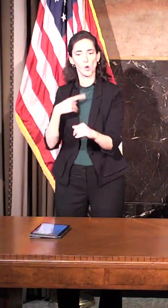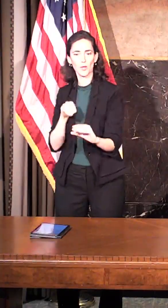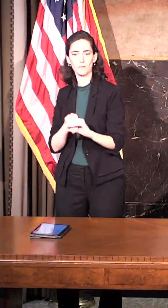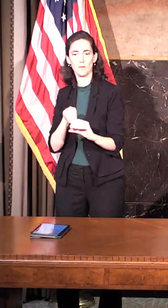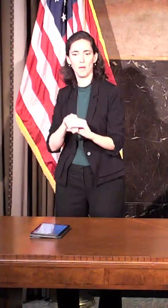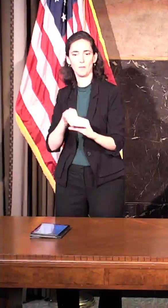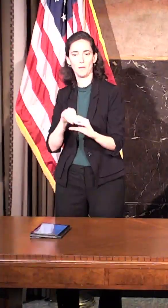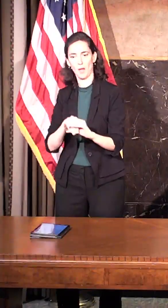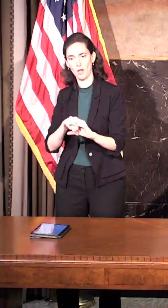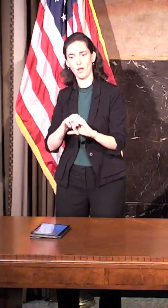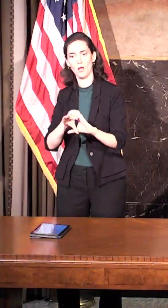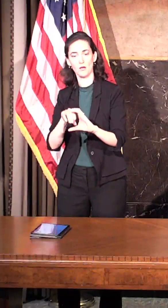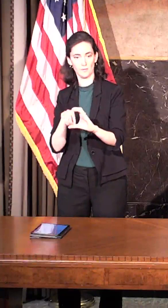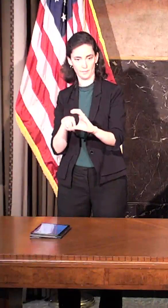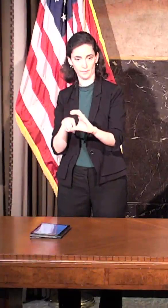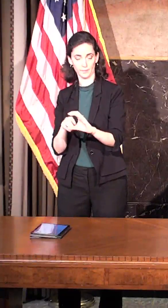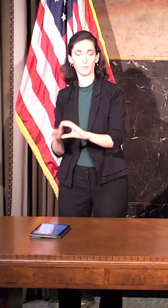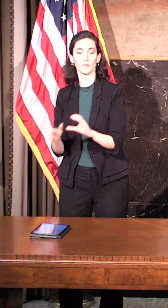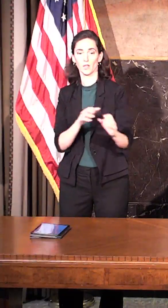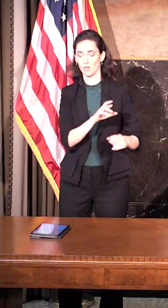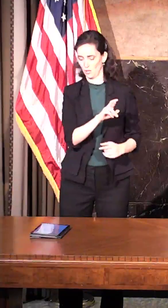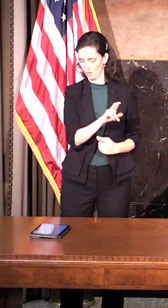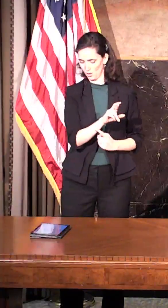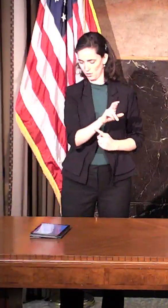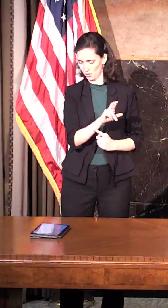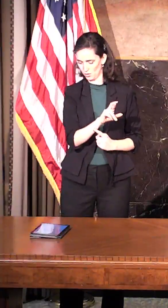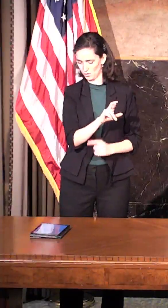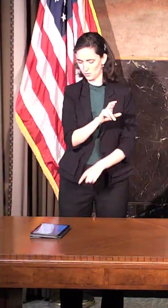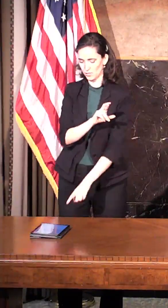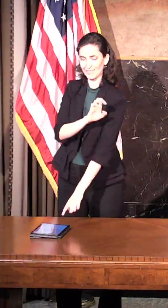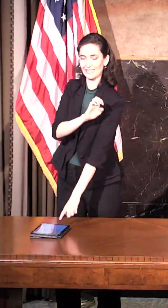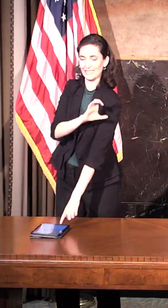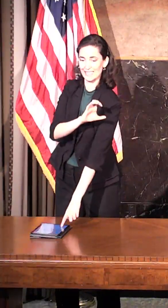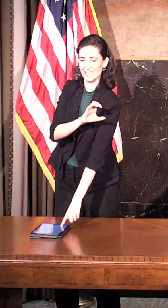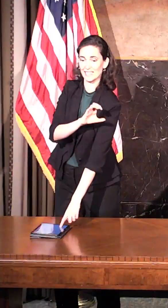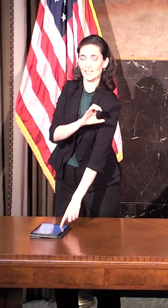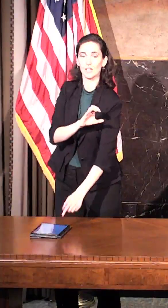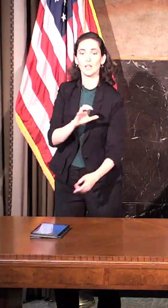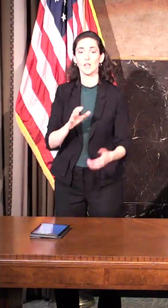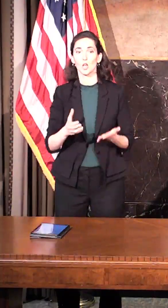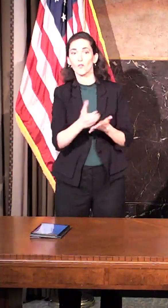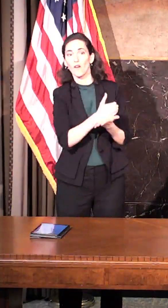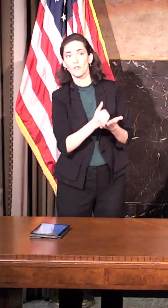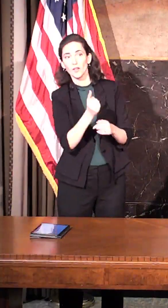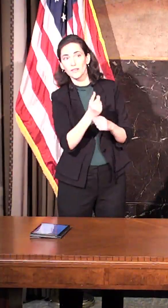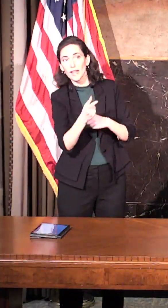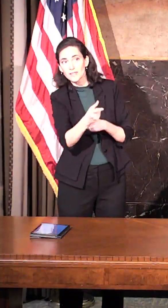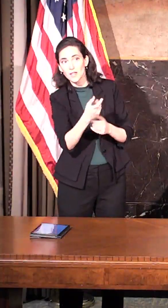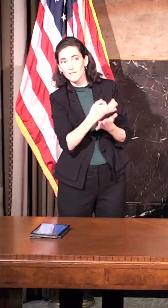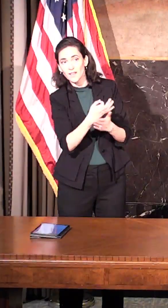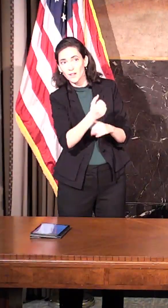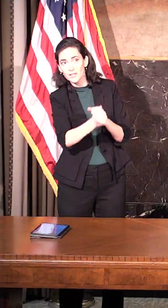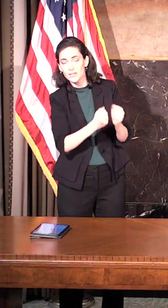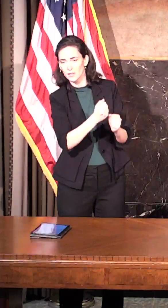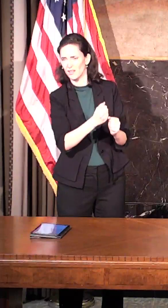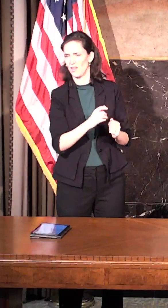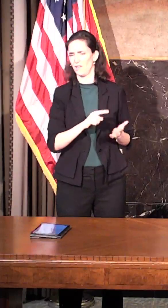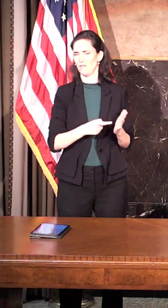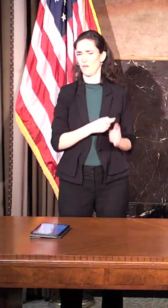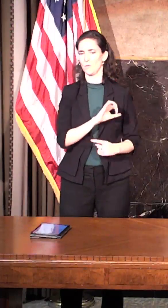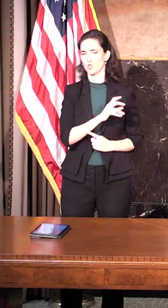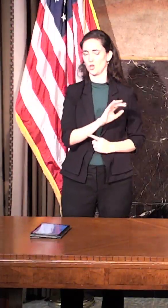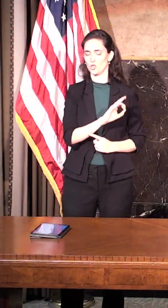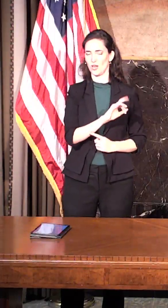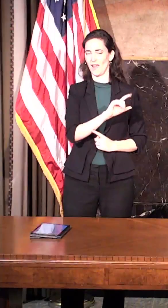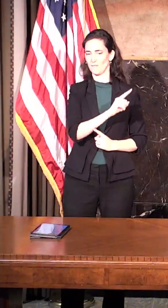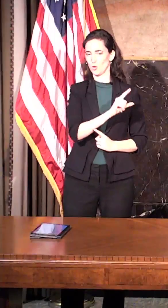The REC has improved our revenue forecast for next fiscal year, obviously the year that starts on July 1st of